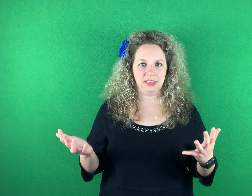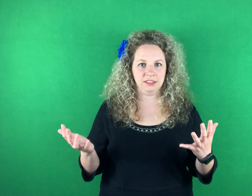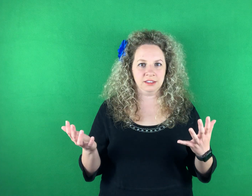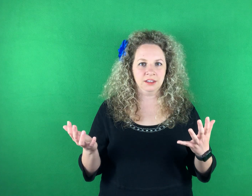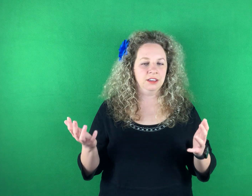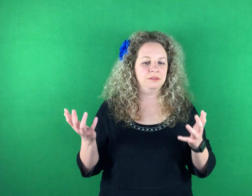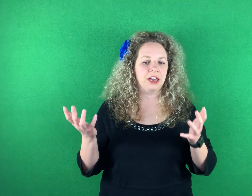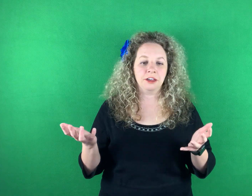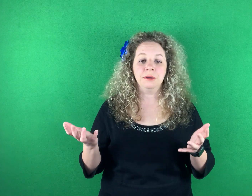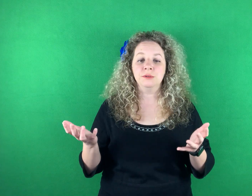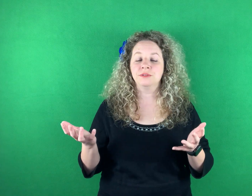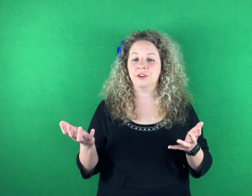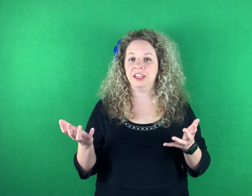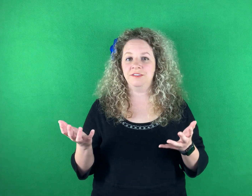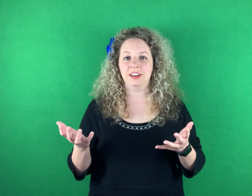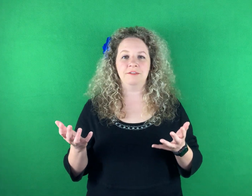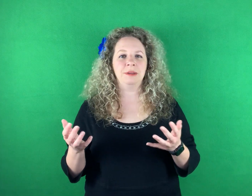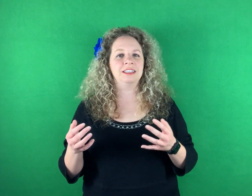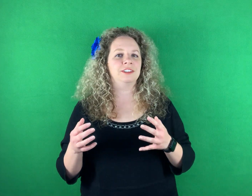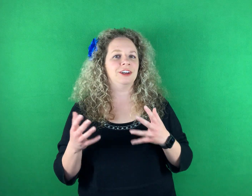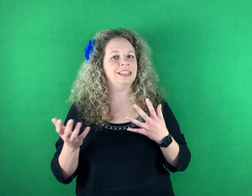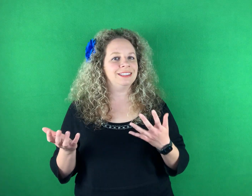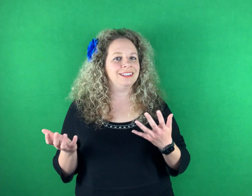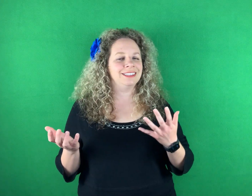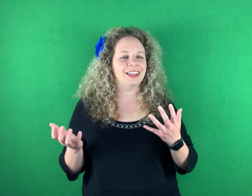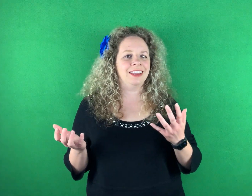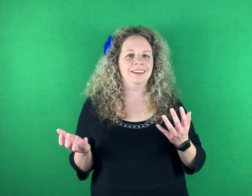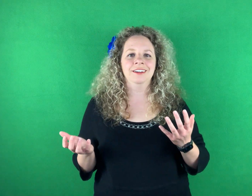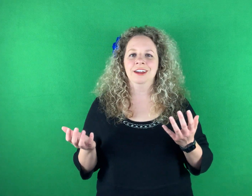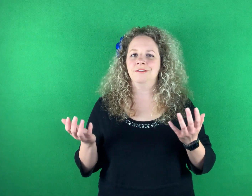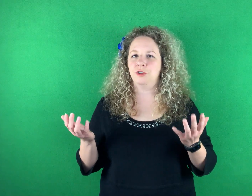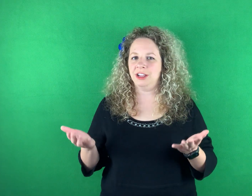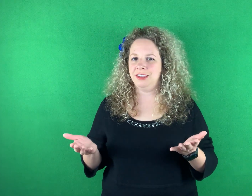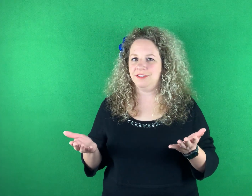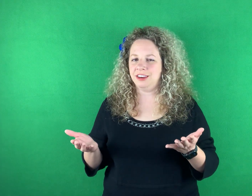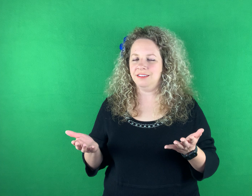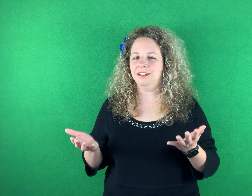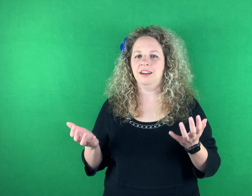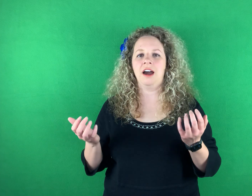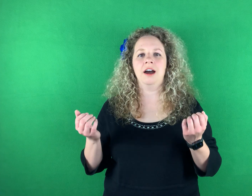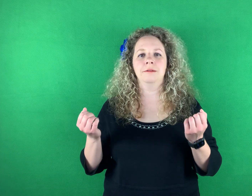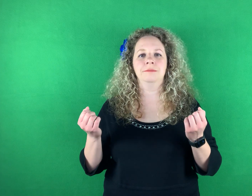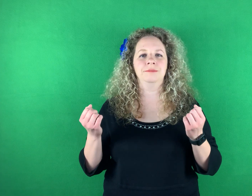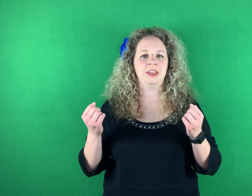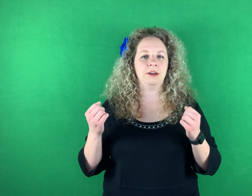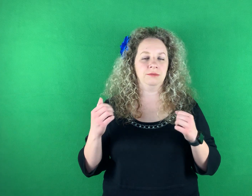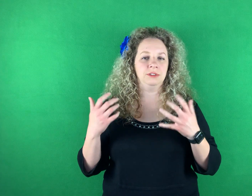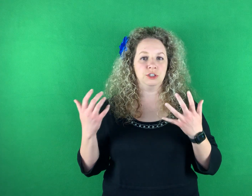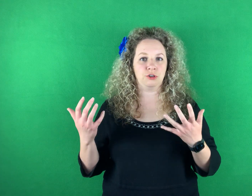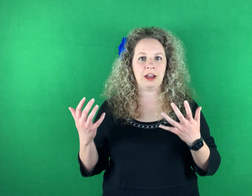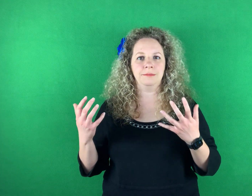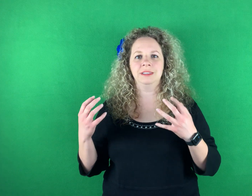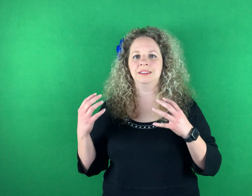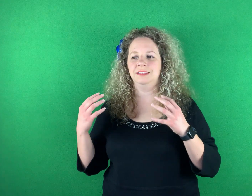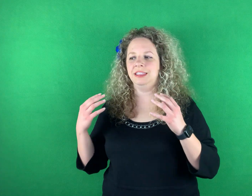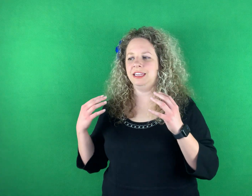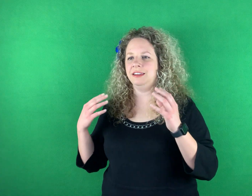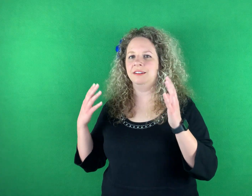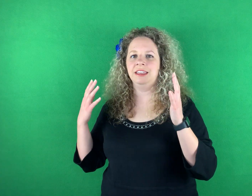regardless. That could be used for even if, because there isn't a sign for even that describes the